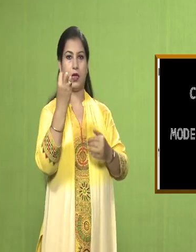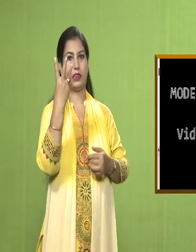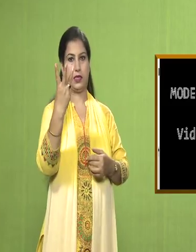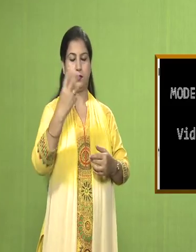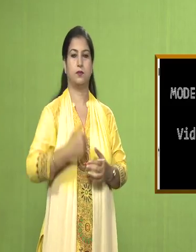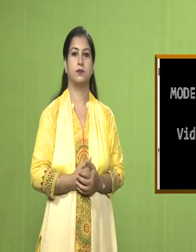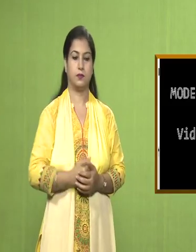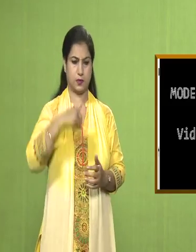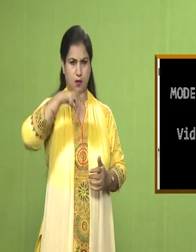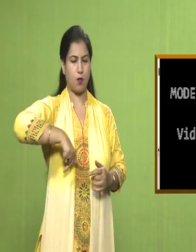Our topic today is